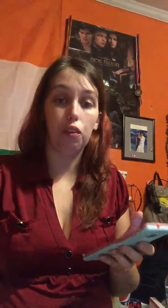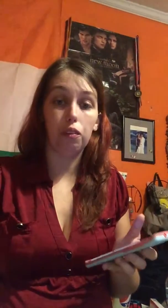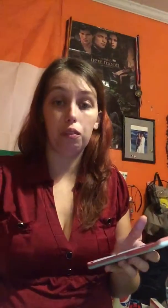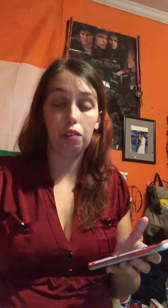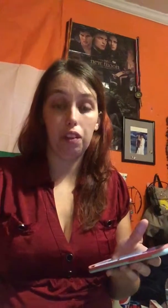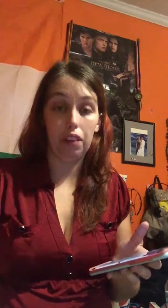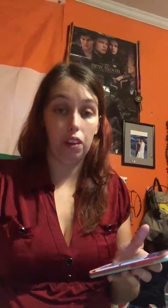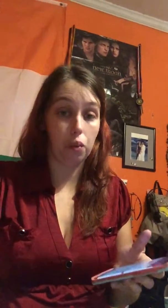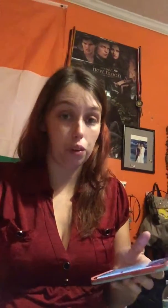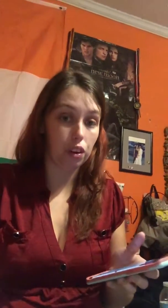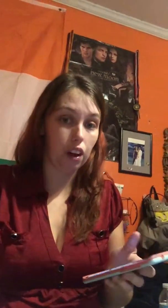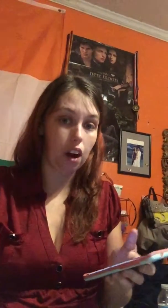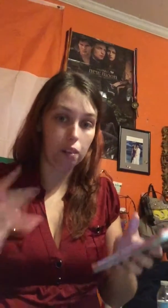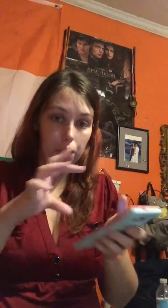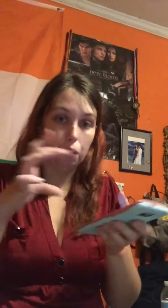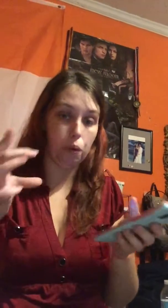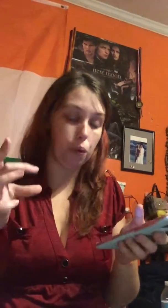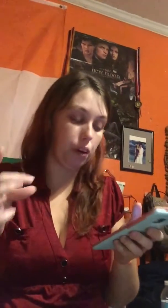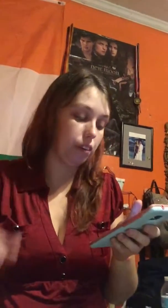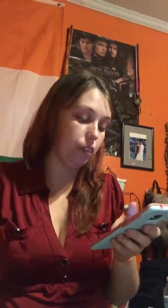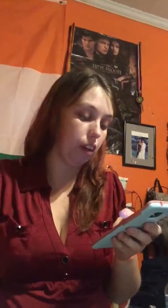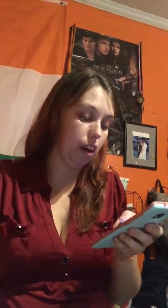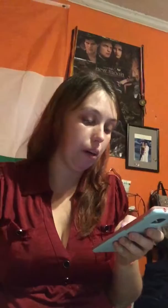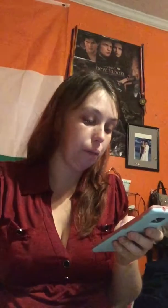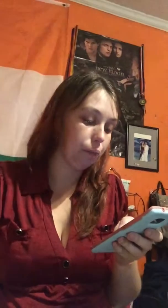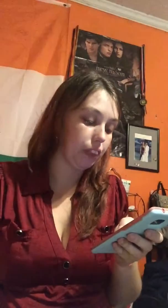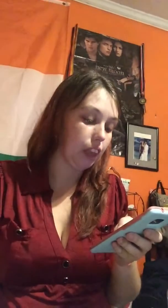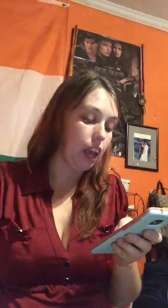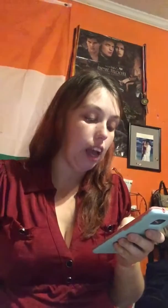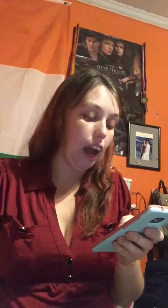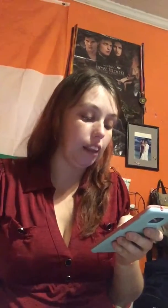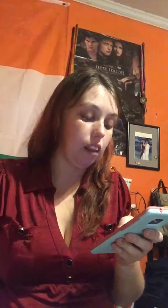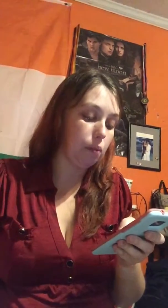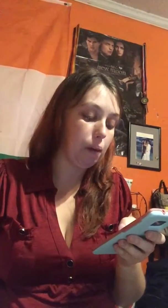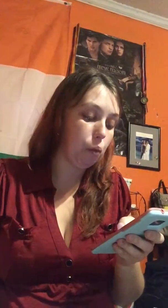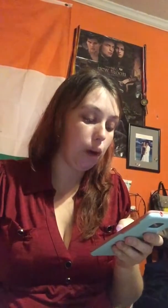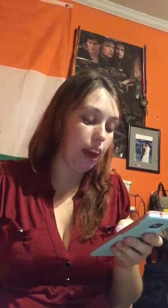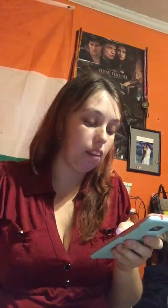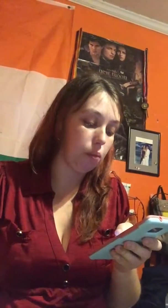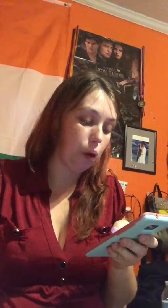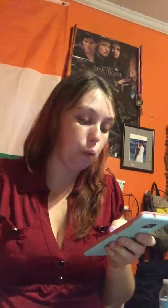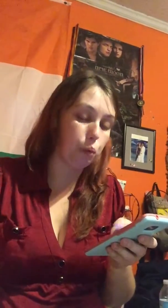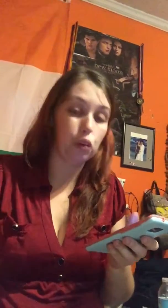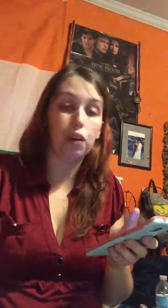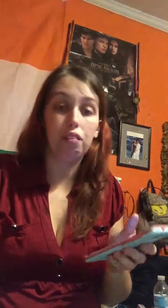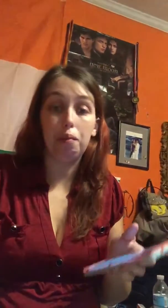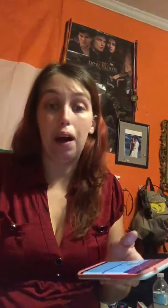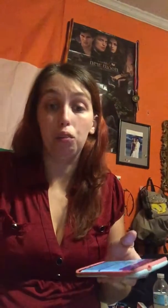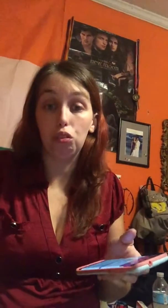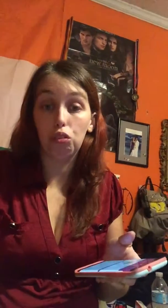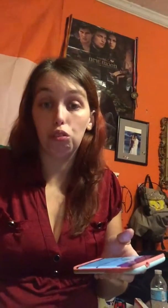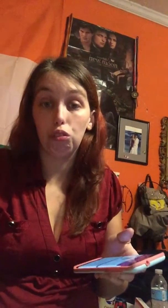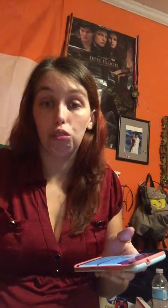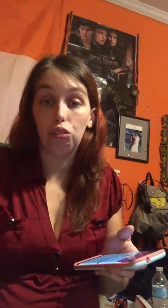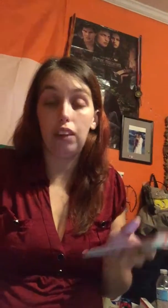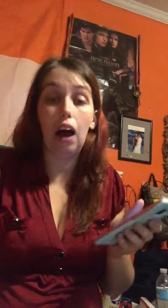roughly of like a corn on the cob, like a whole corn on the cob. And then the baby weighs about 1.25 pounds. Now,